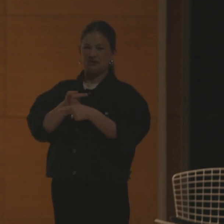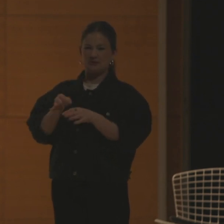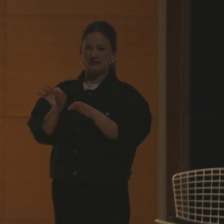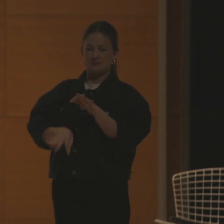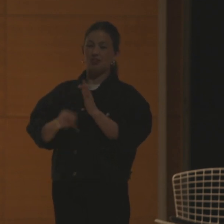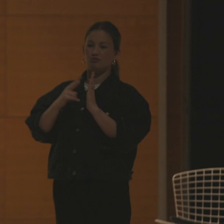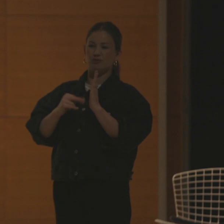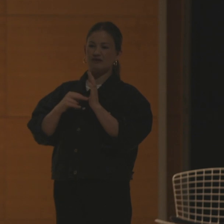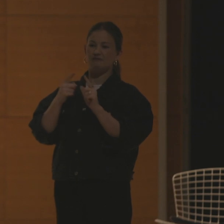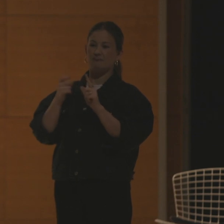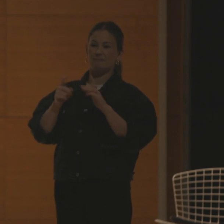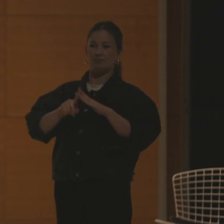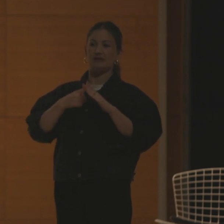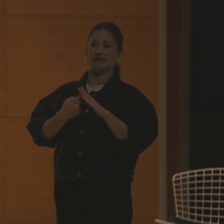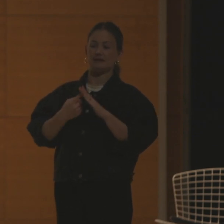the very beginning.